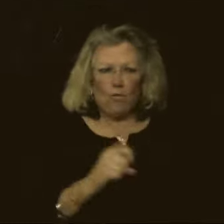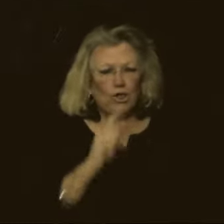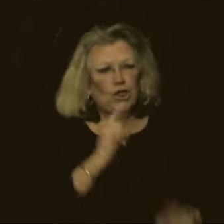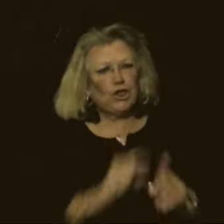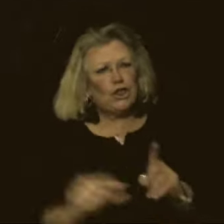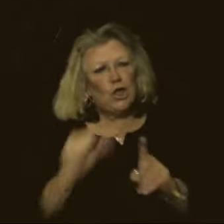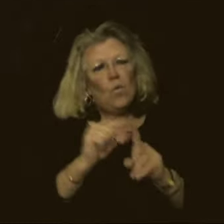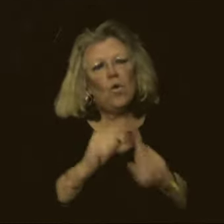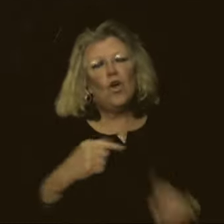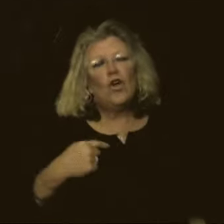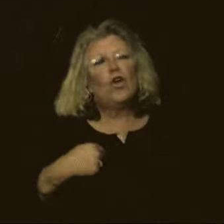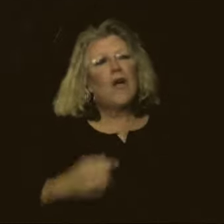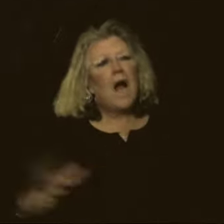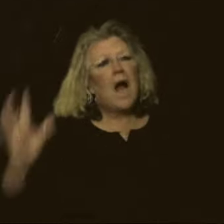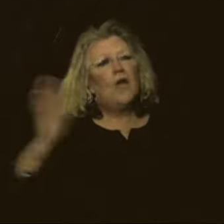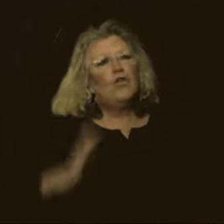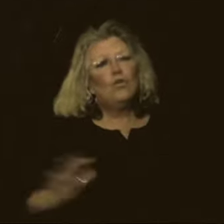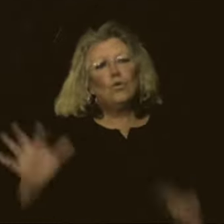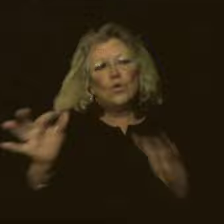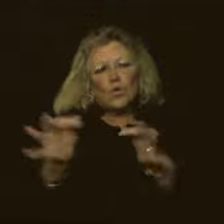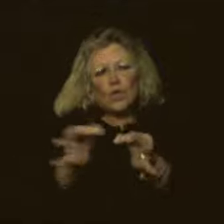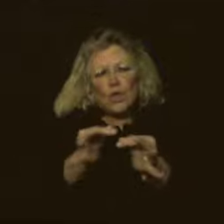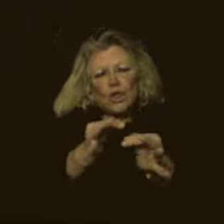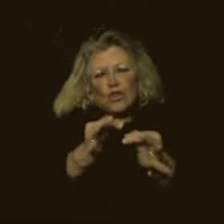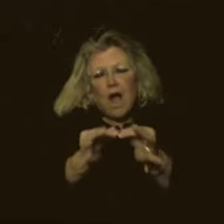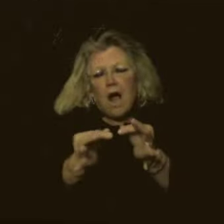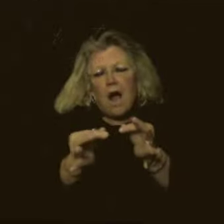Cherish is the word I use to describe